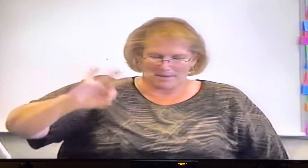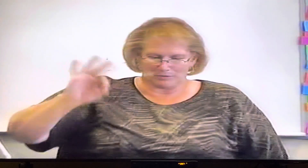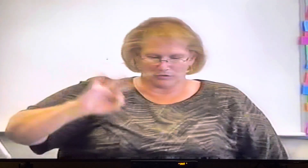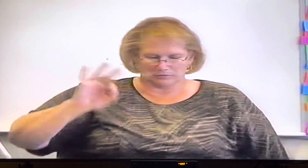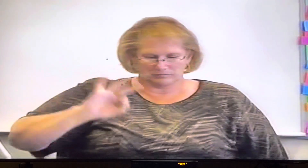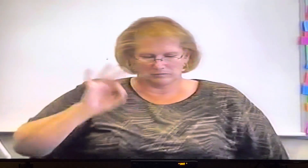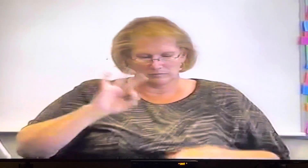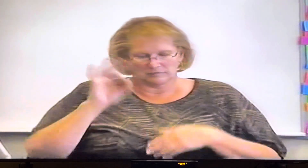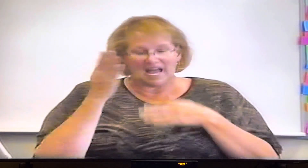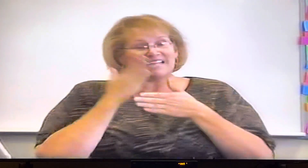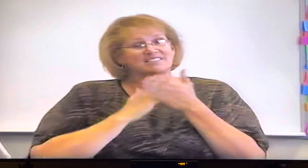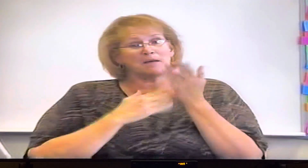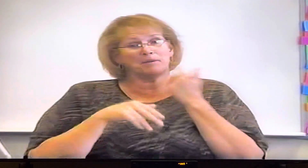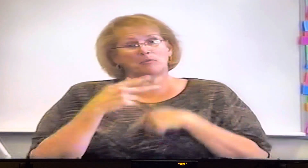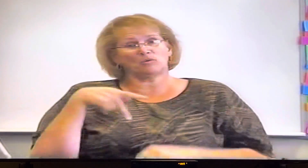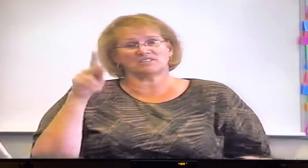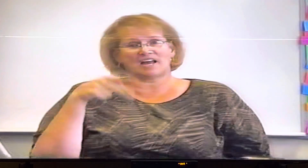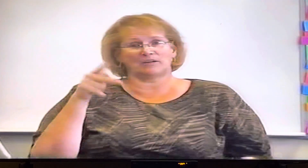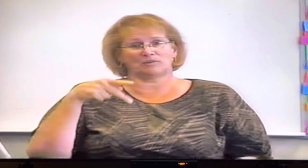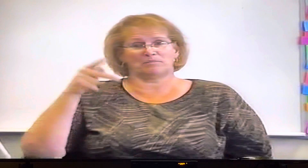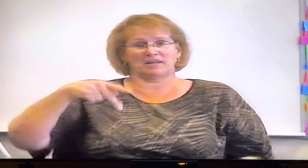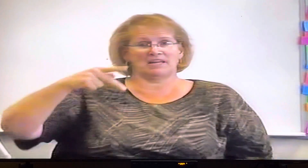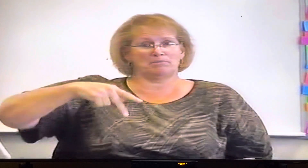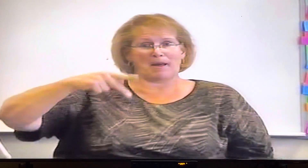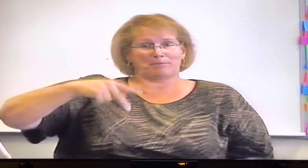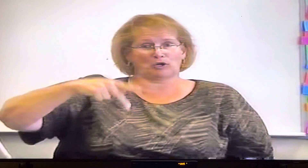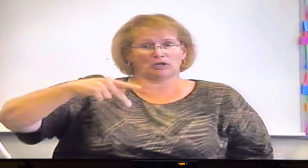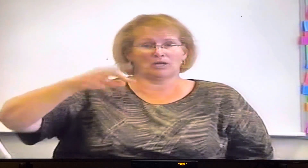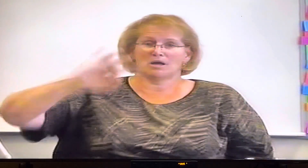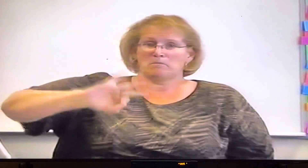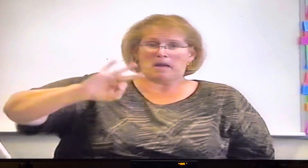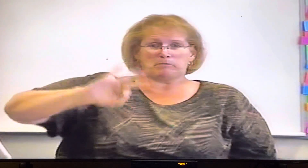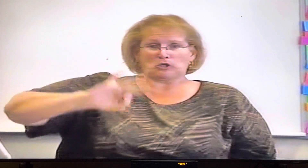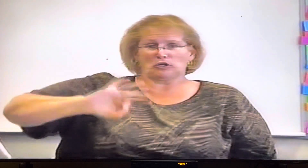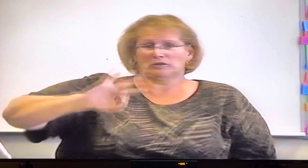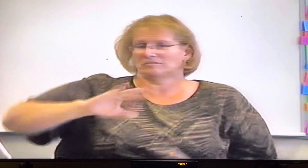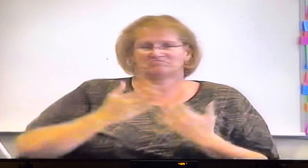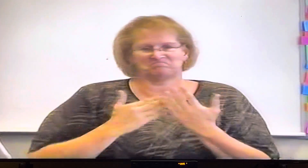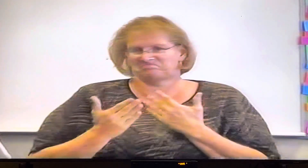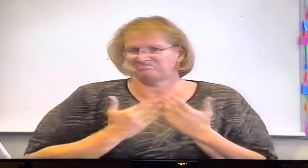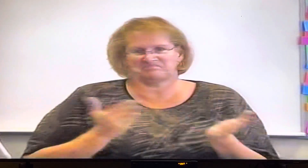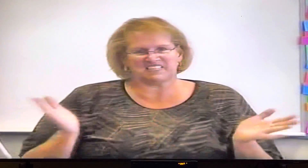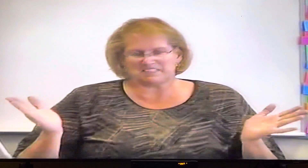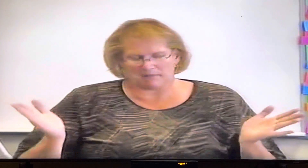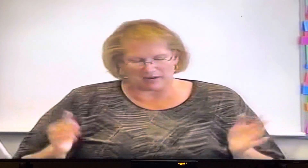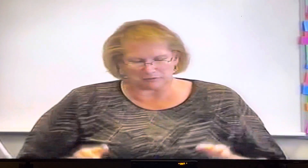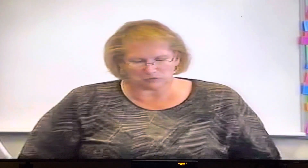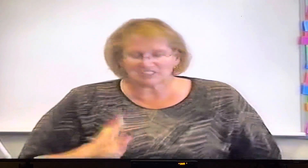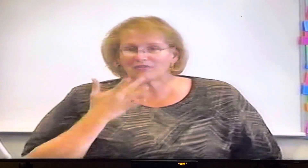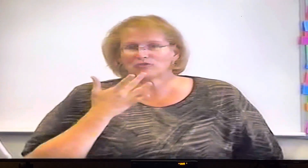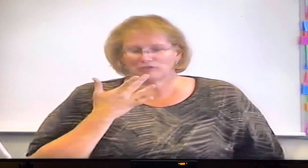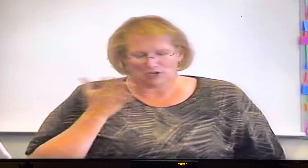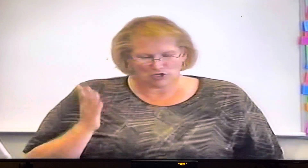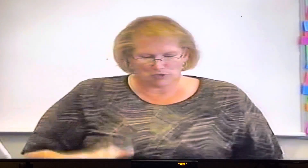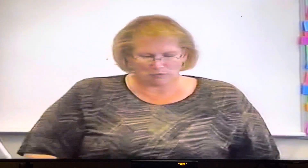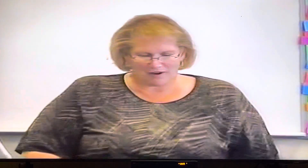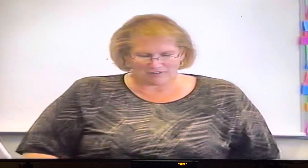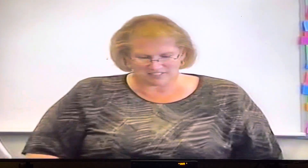Pepper. And some people will sign it with a P, pepper, pepper. Doesn't matter. Whichever your preference